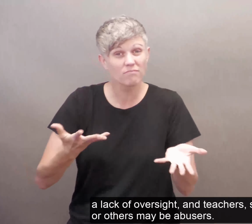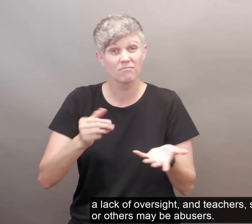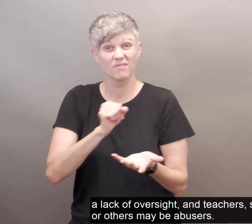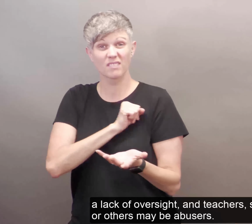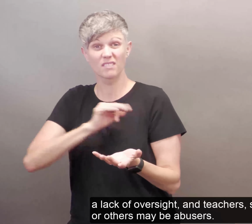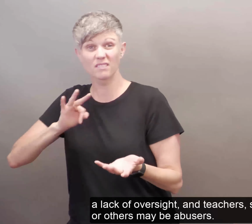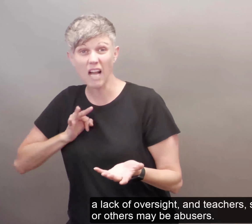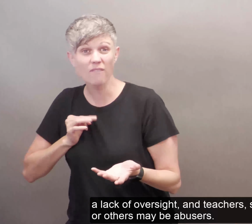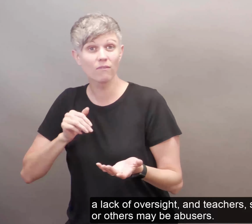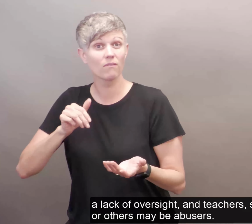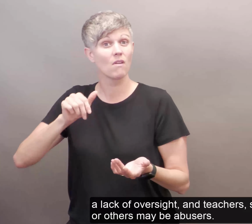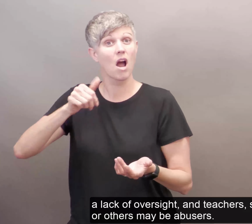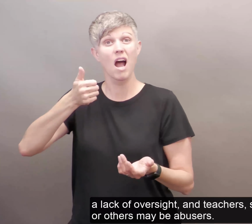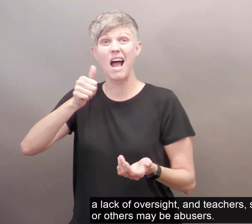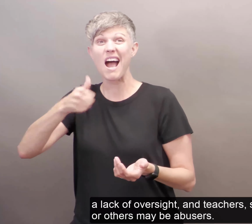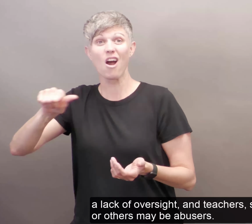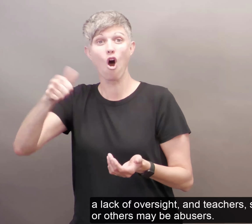be abusers.